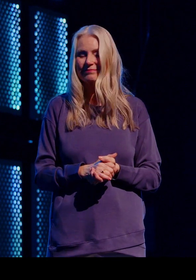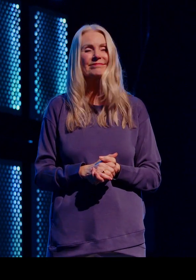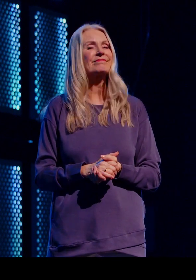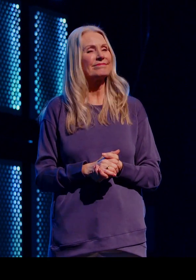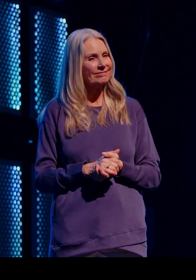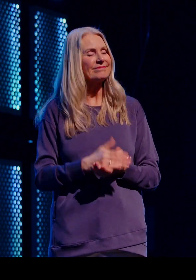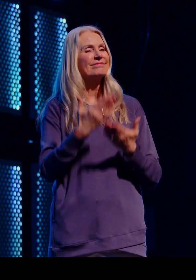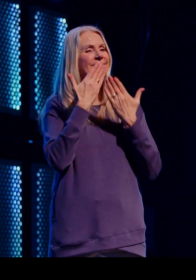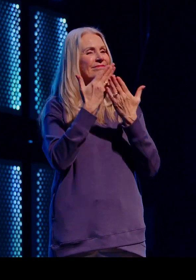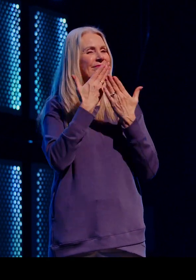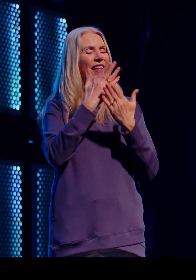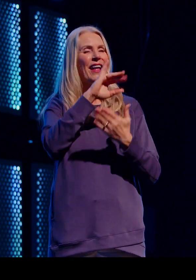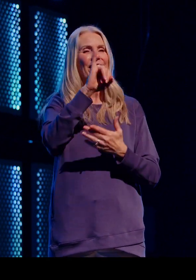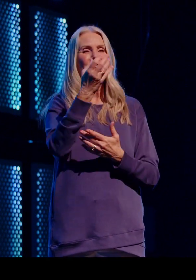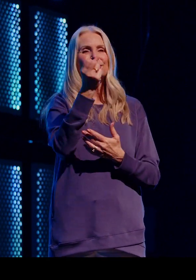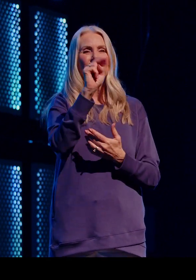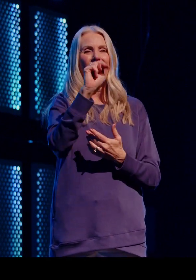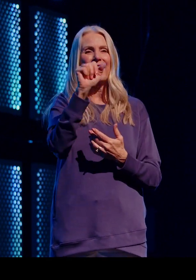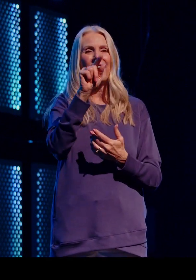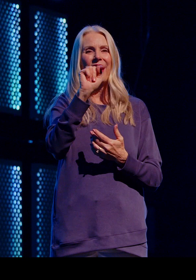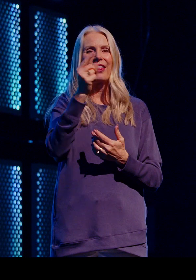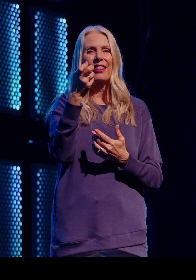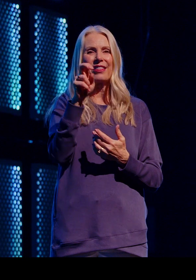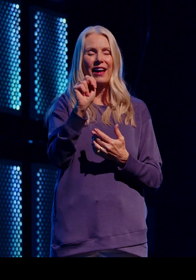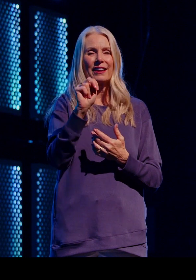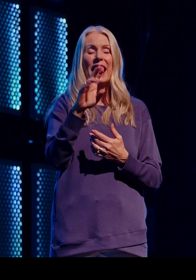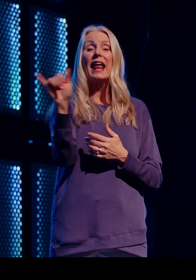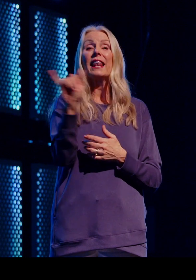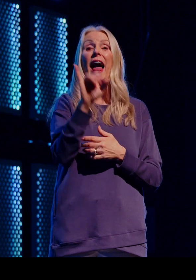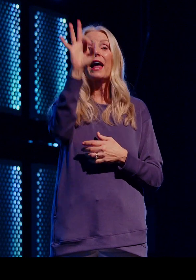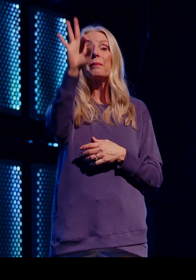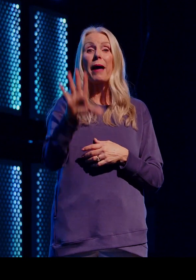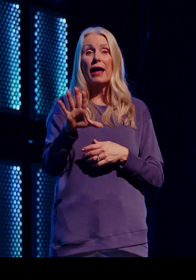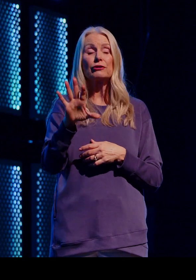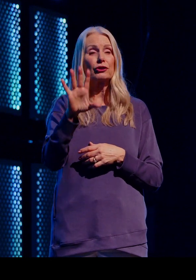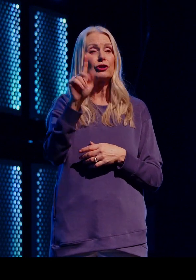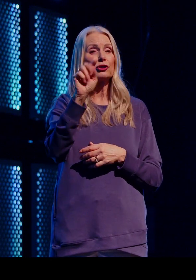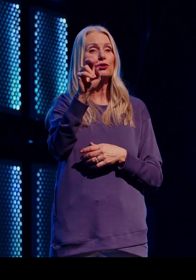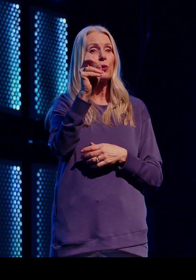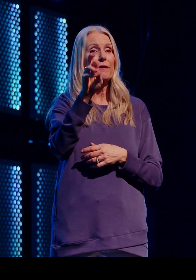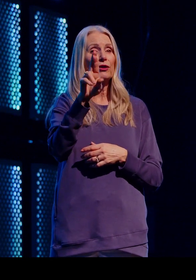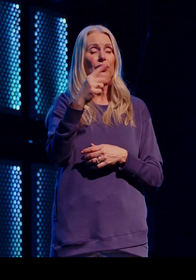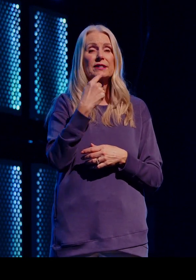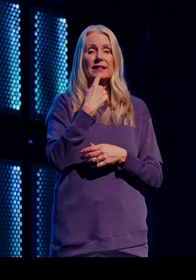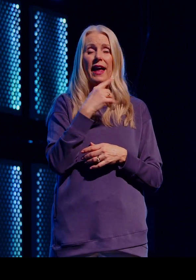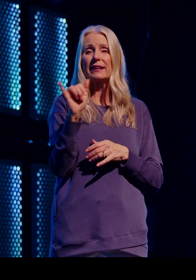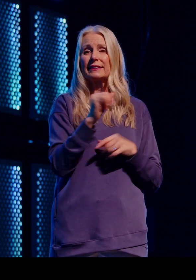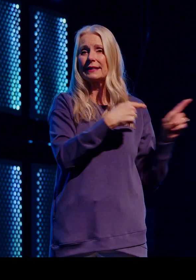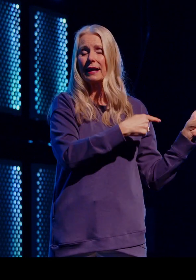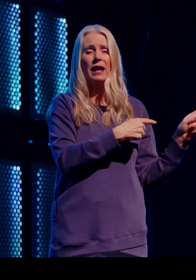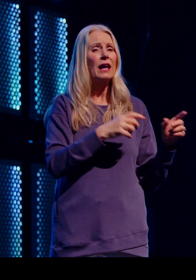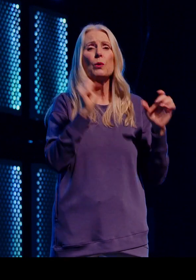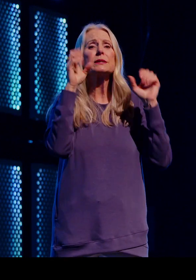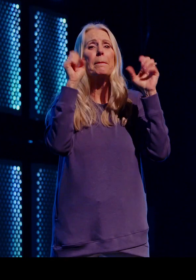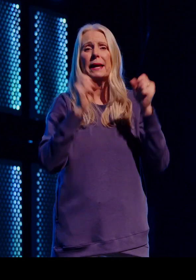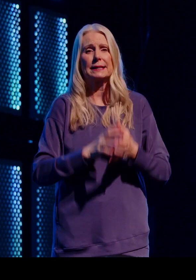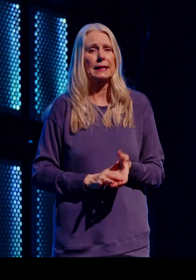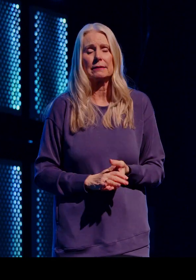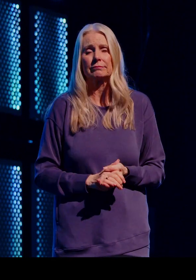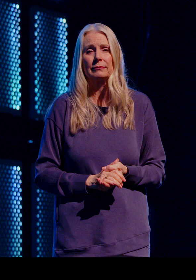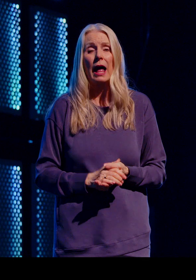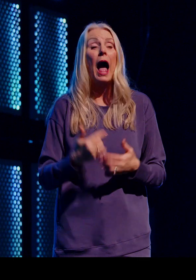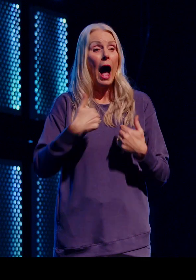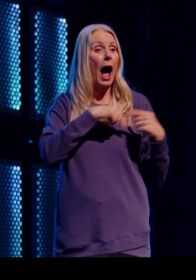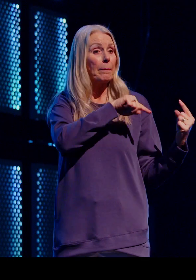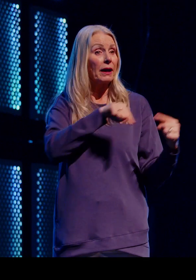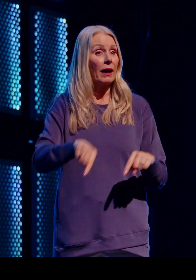All right. Thank you, Jonathan. Kind of like Pastor Trevor said, and Jonathan just alluded to this trip, it was amazing. I've been at the